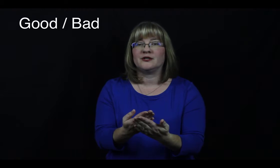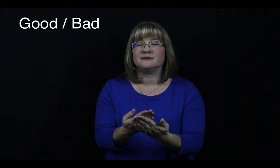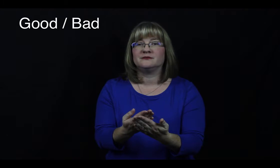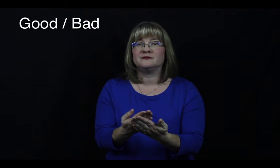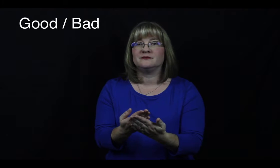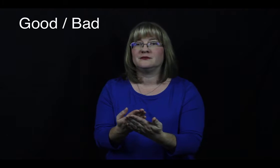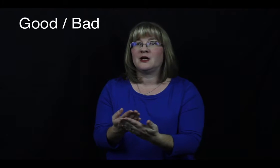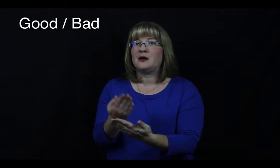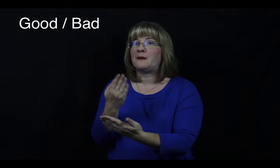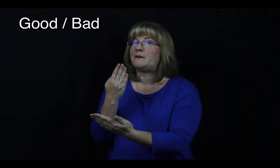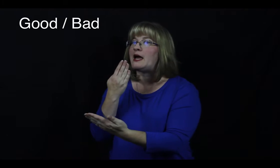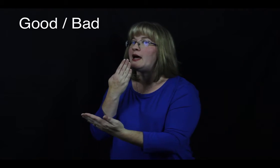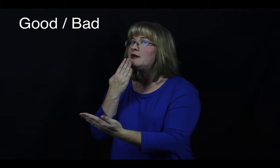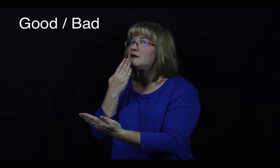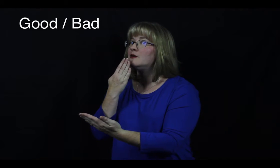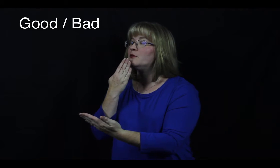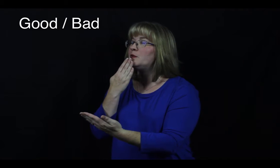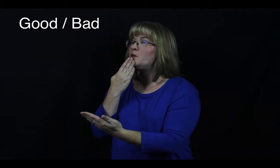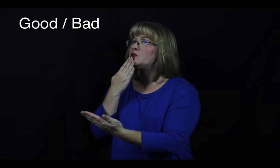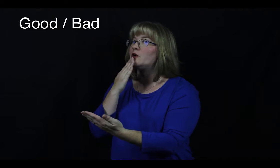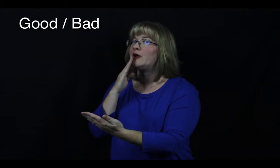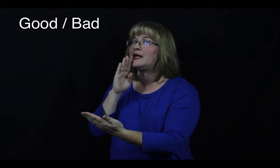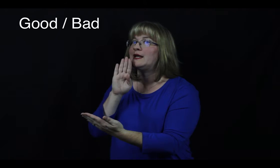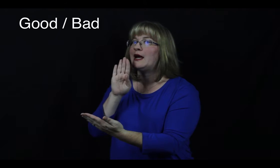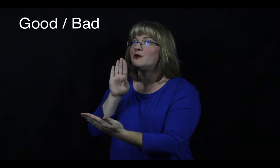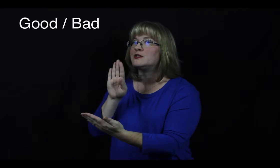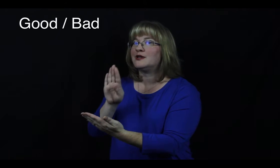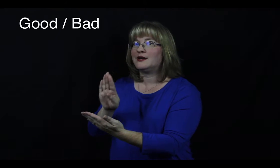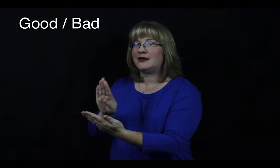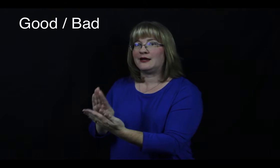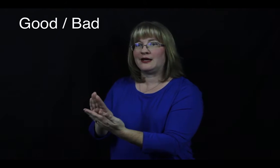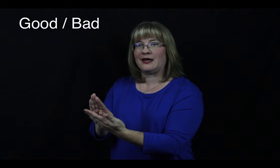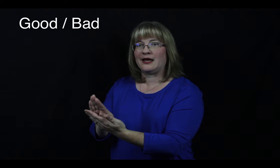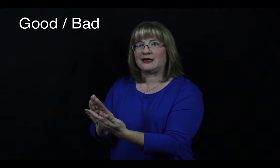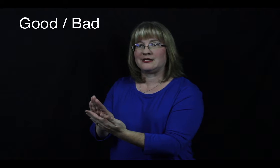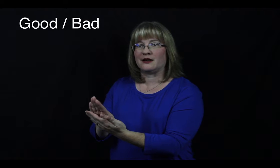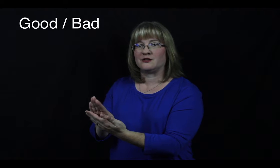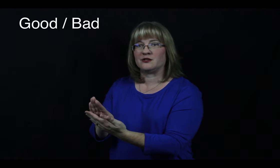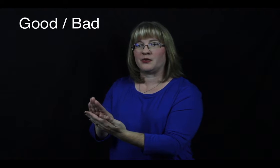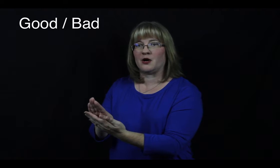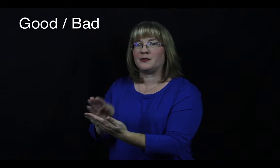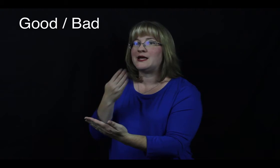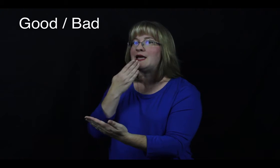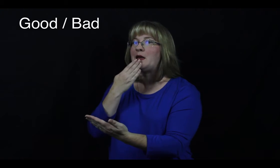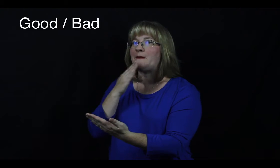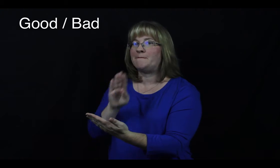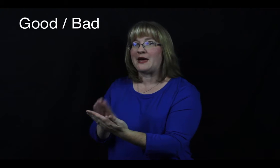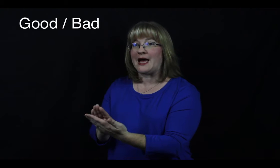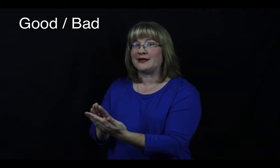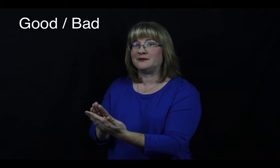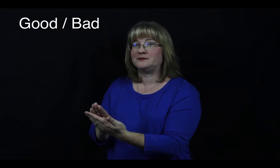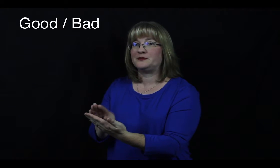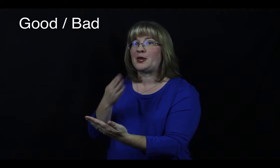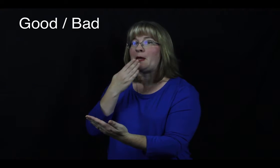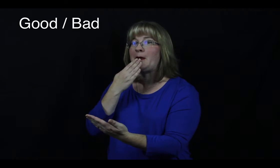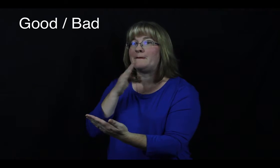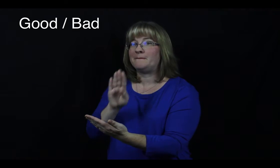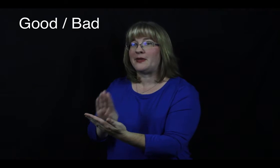Good. Bad, remember we turn our hand out and down into the palm. Bad.